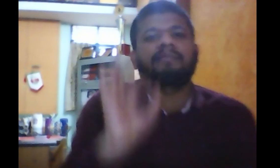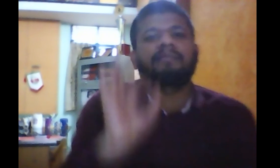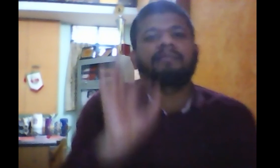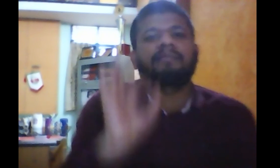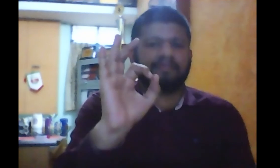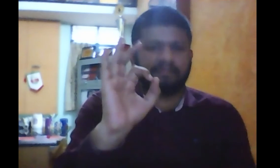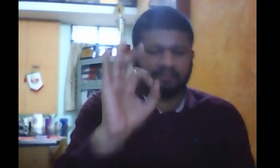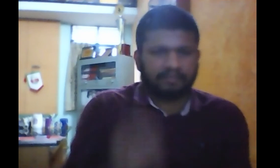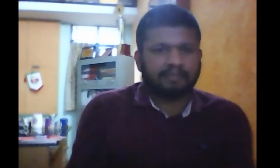Good.